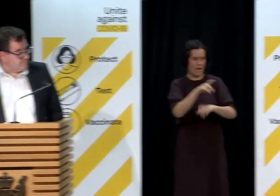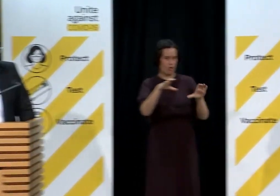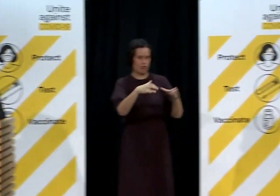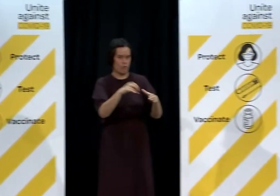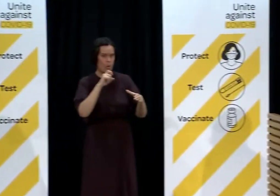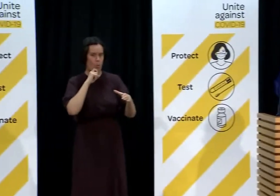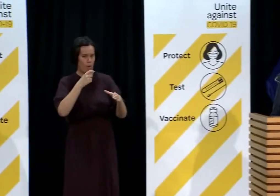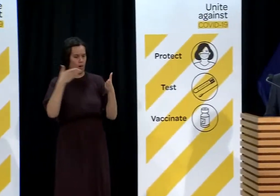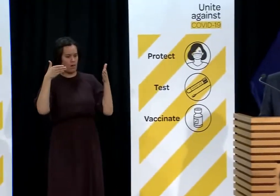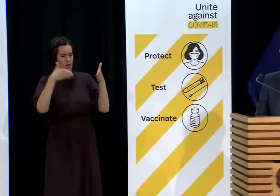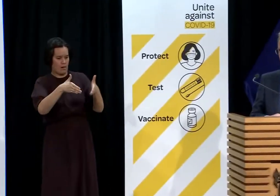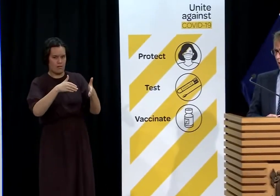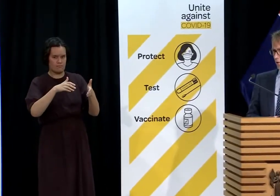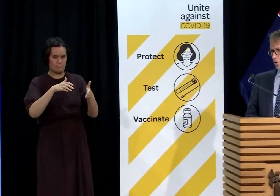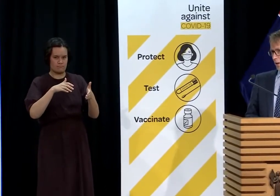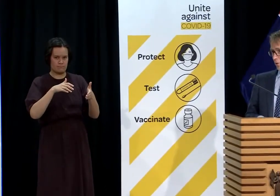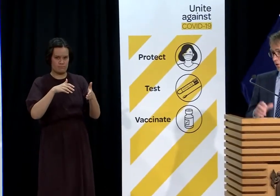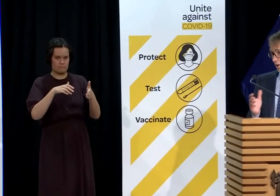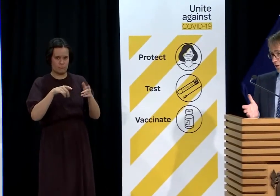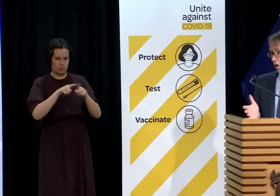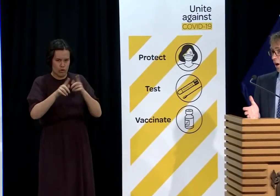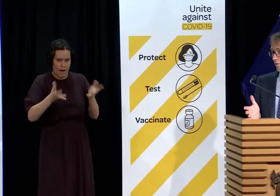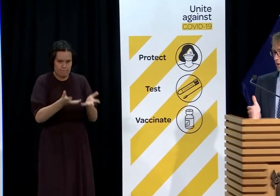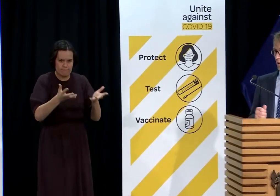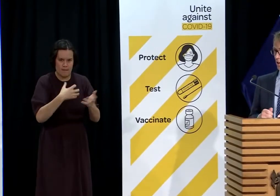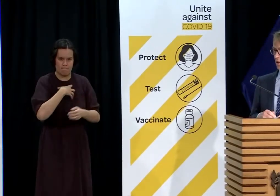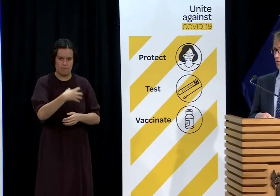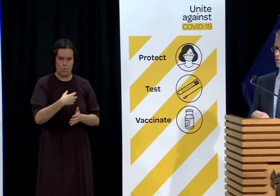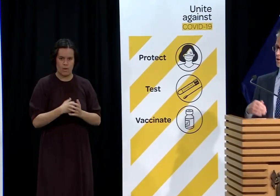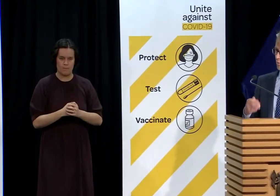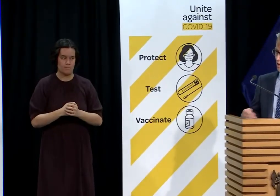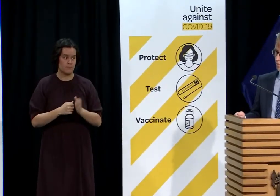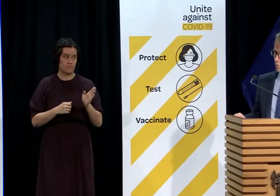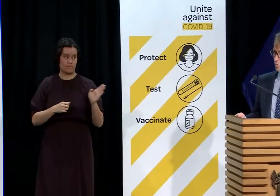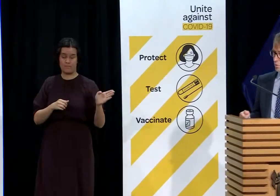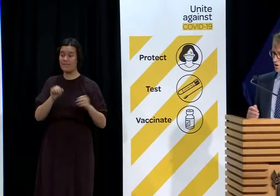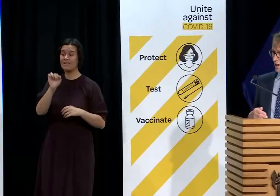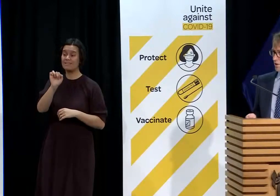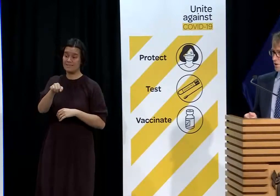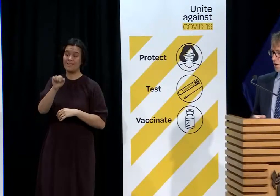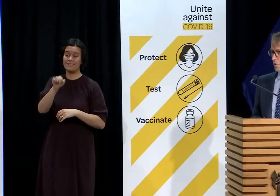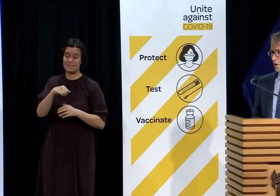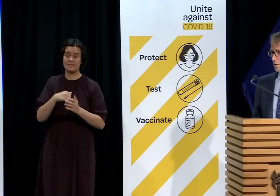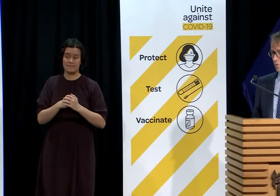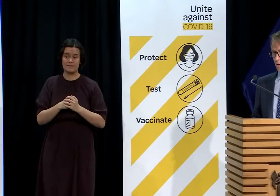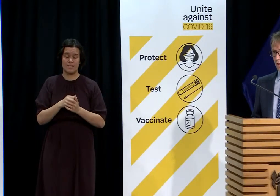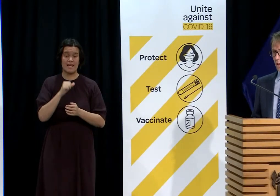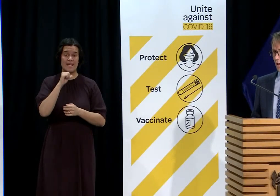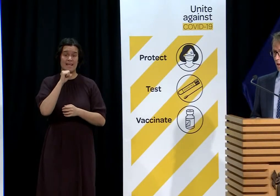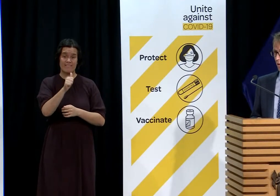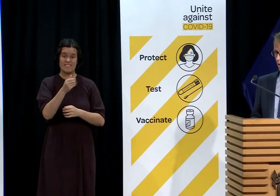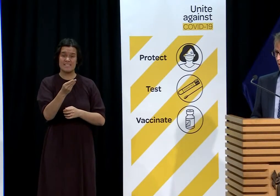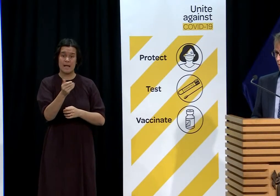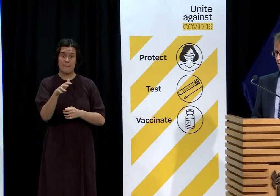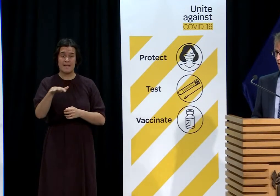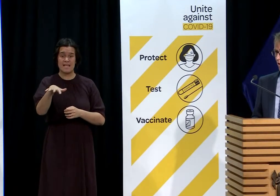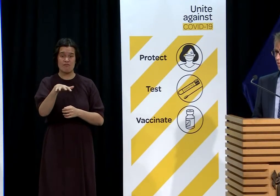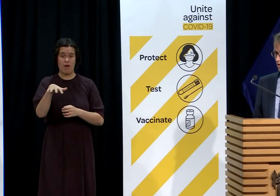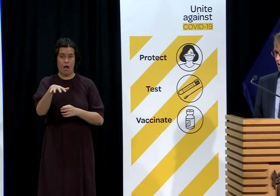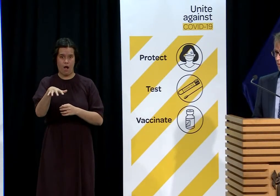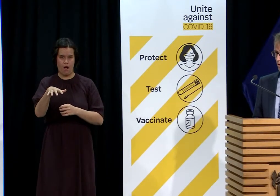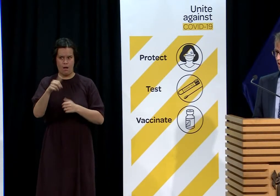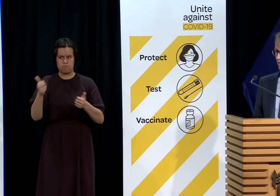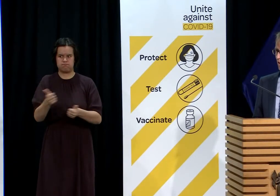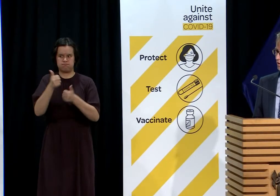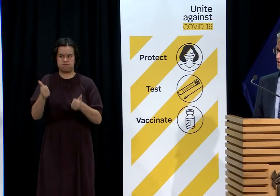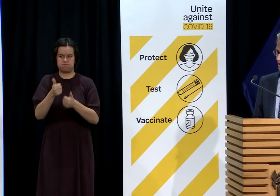vaccinated. Yeah, there's no doubt we will see, as areas get to higher vaccination levels, the rate will start to slow down. But we've got